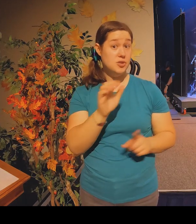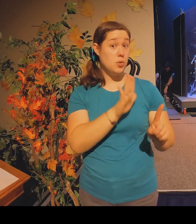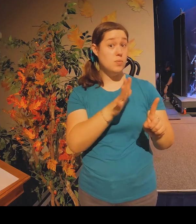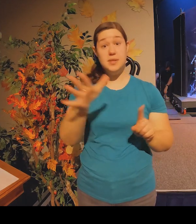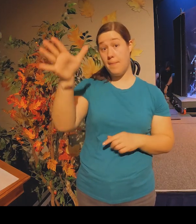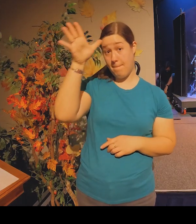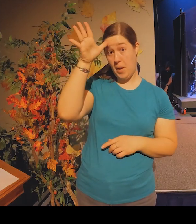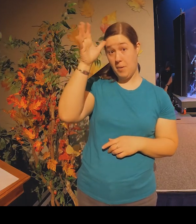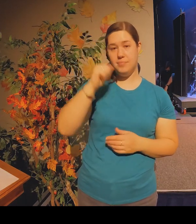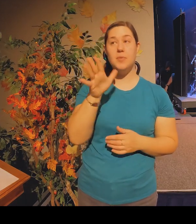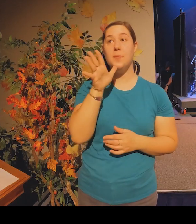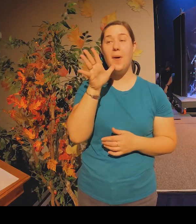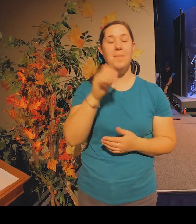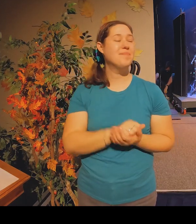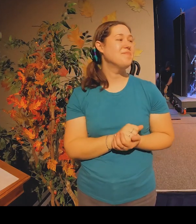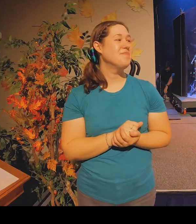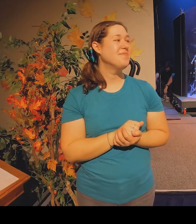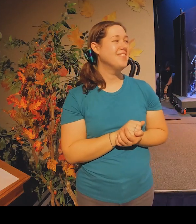mother of Joey.